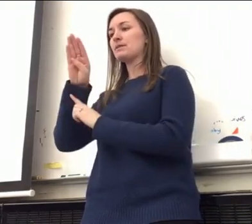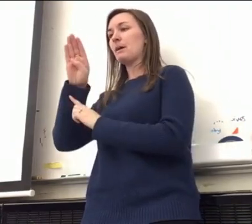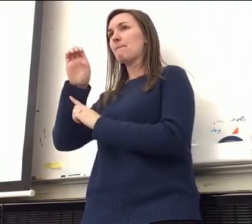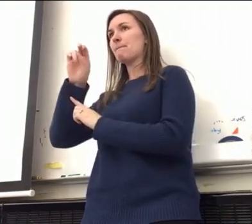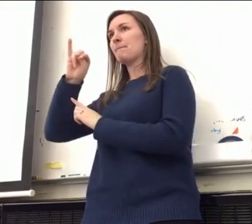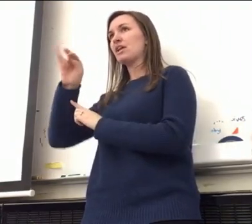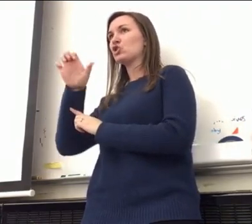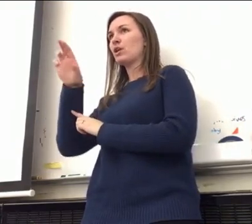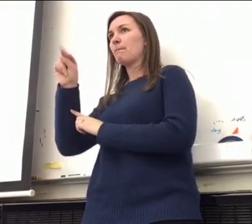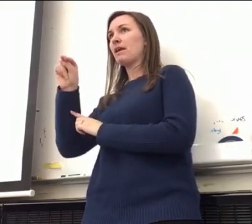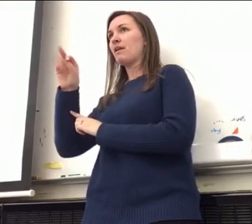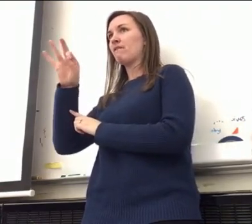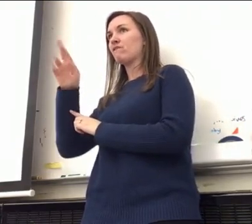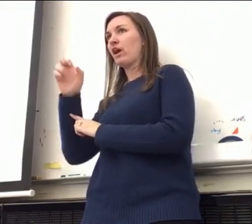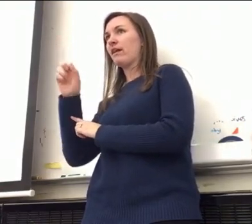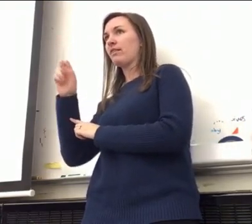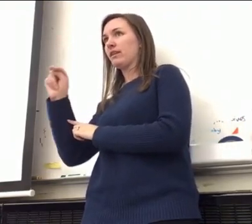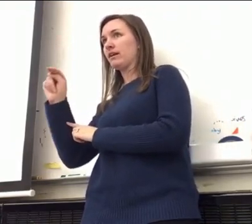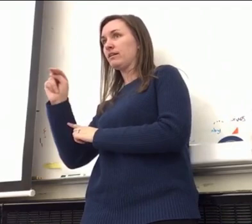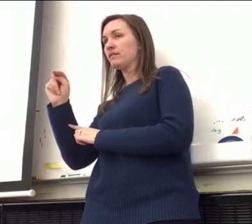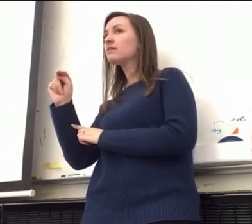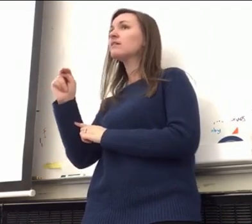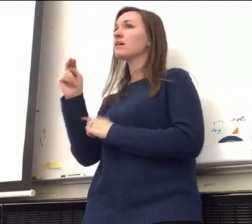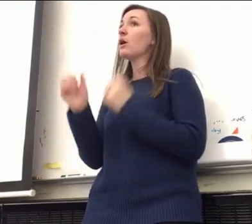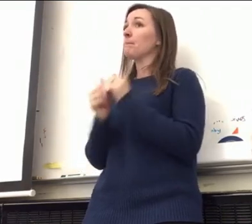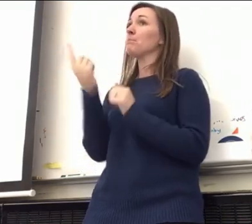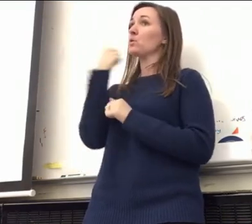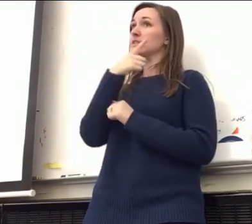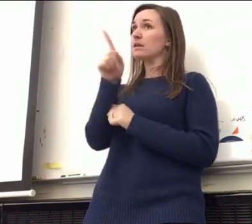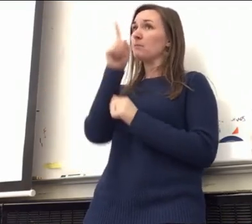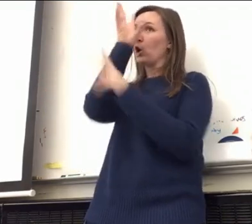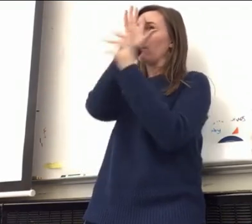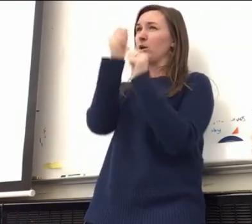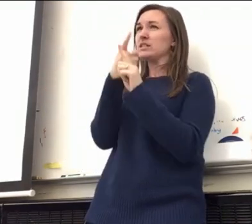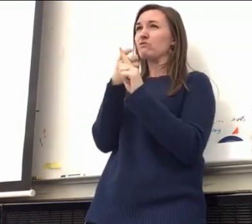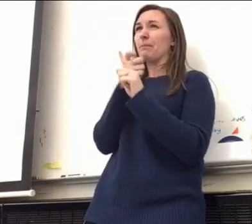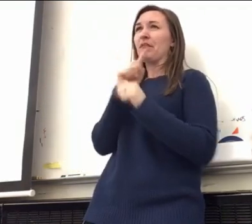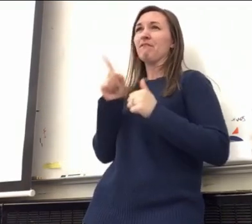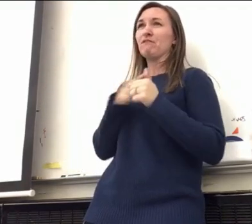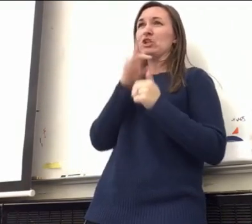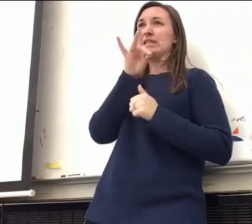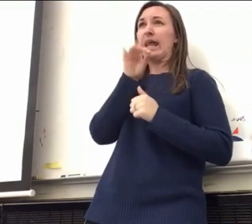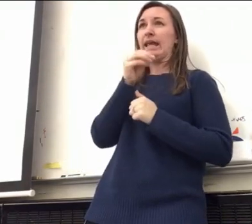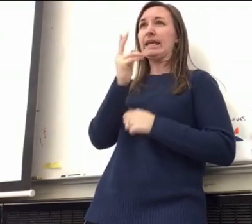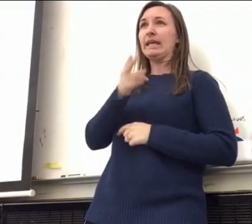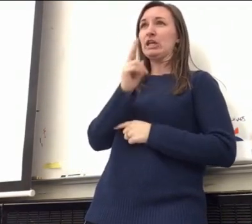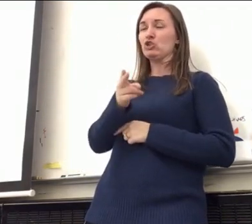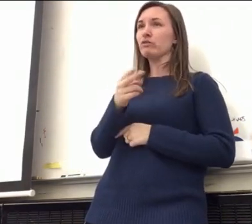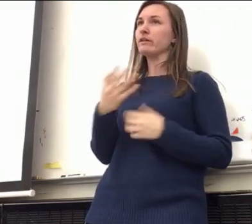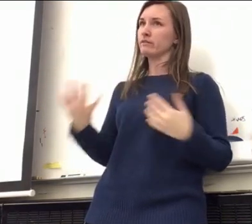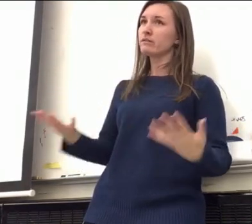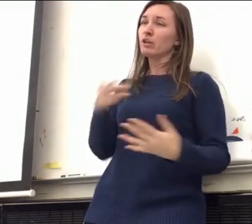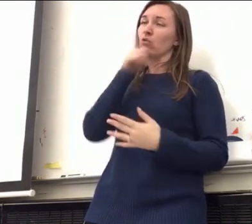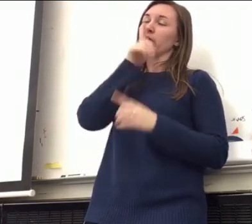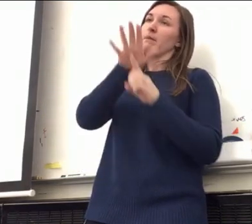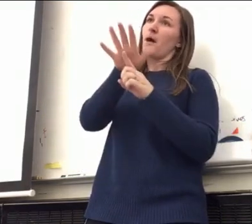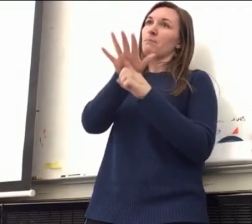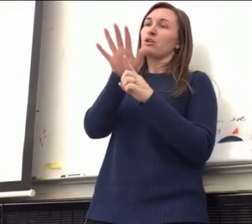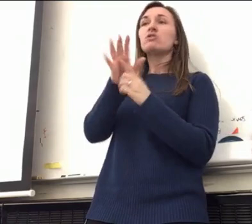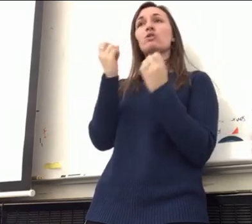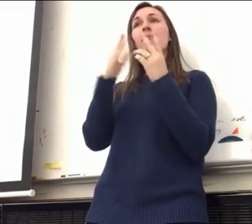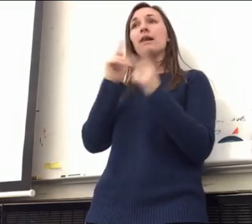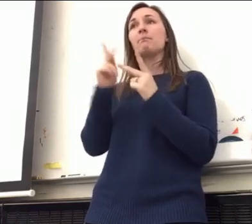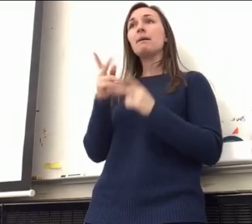some of our biggest presidents that are going to be well known for the first 80 years of history. Andrew Jackson was well known. A lot of people like